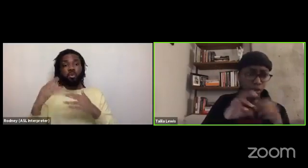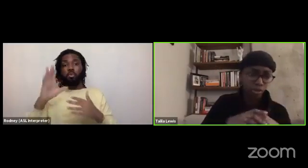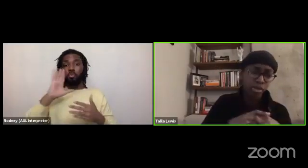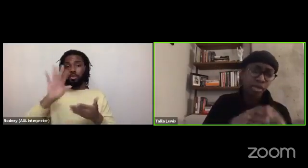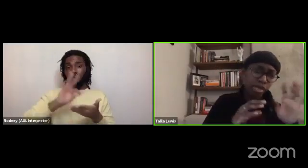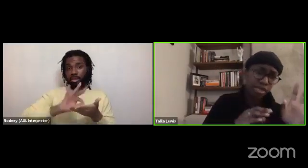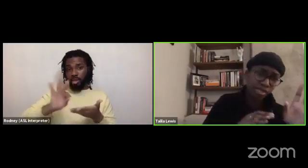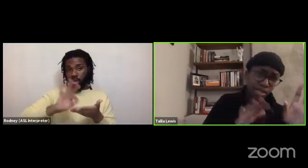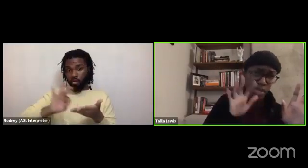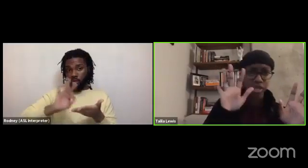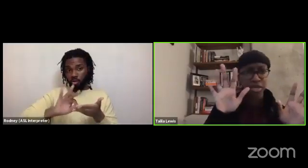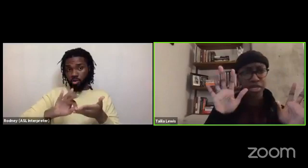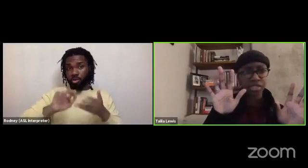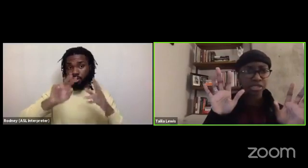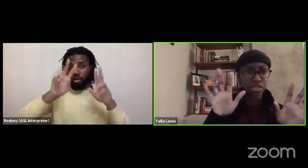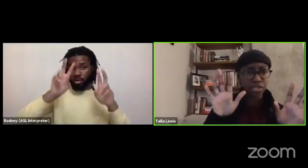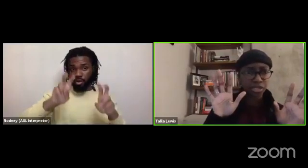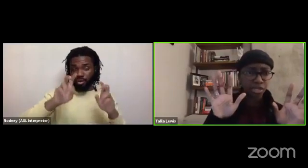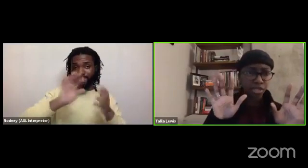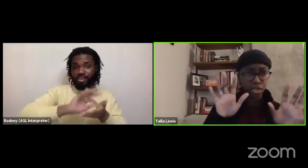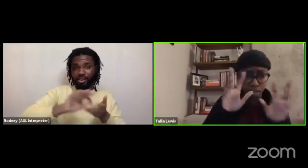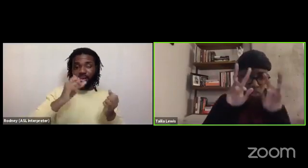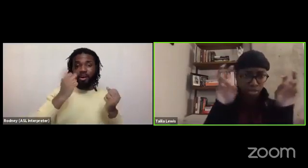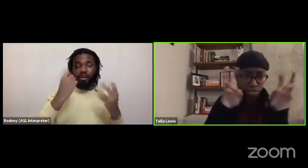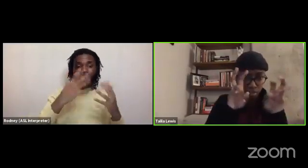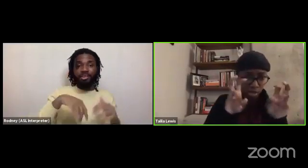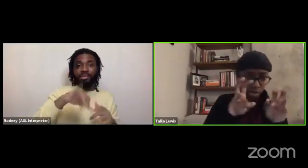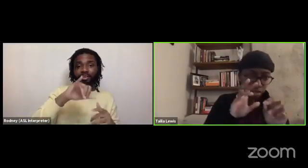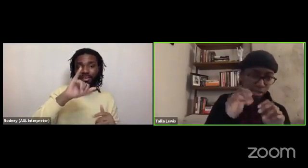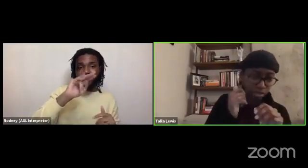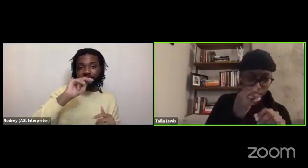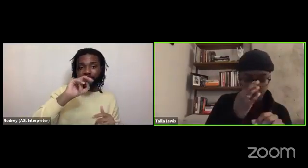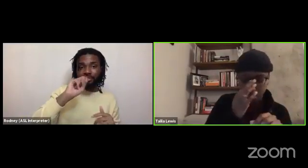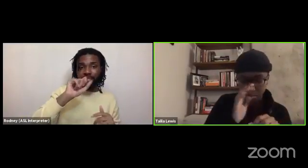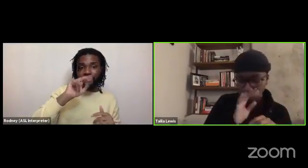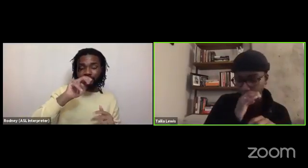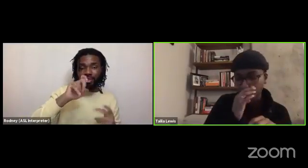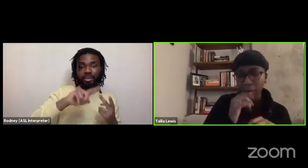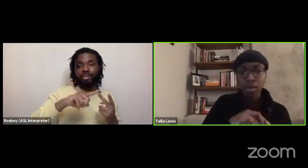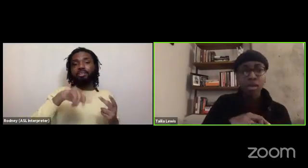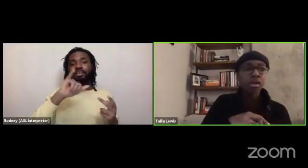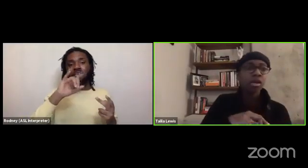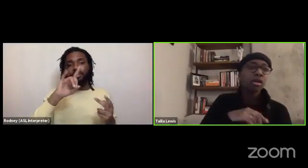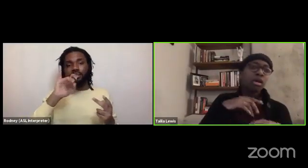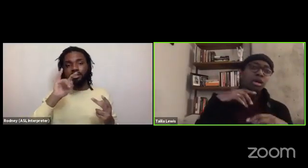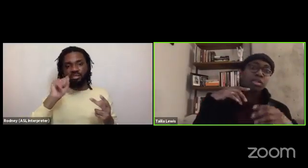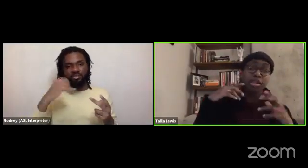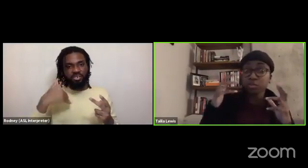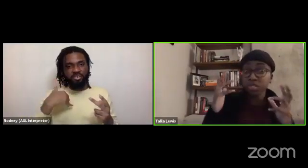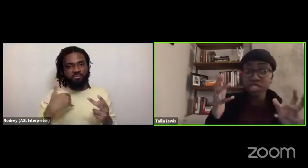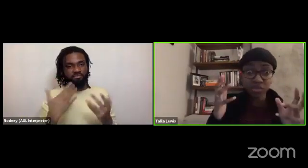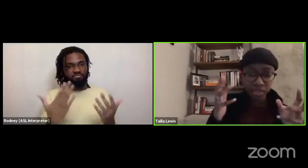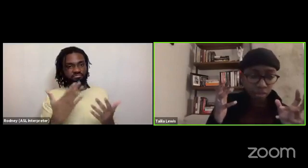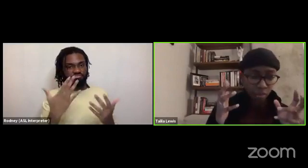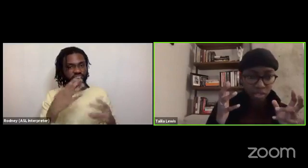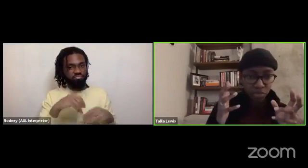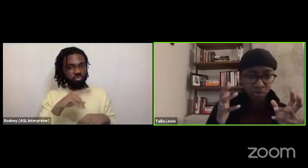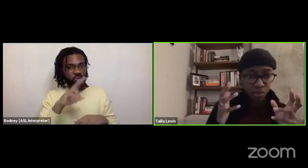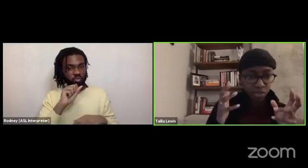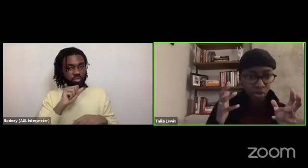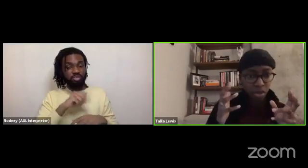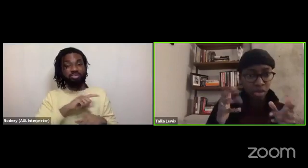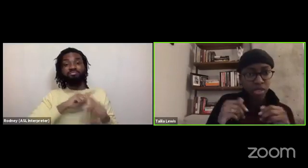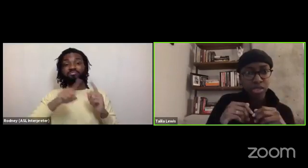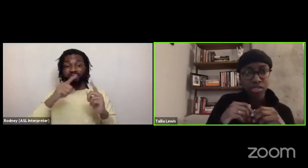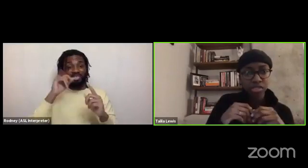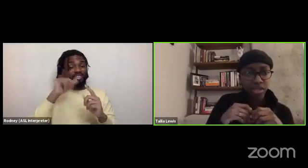I quote, insane and idiots existed in the United States at the time, right? They specifically wanted to